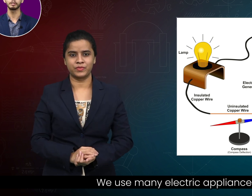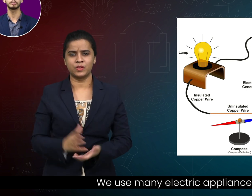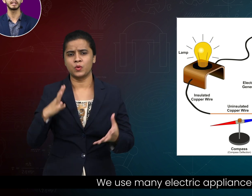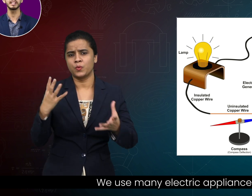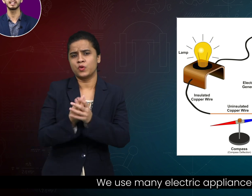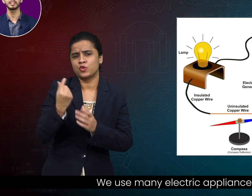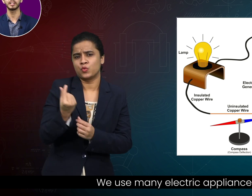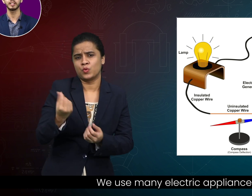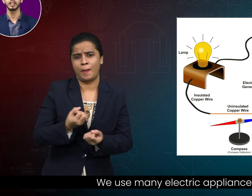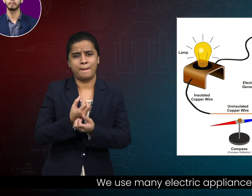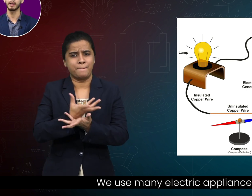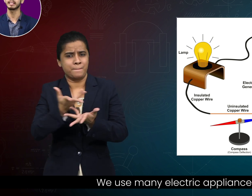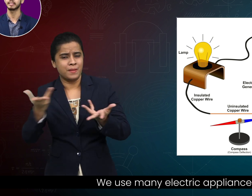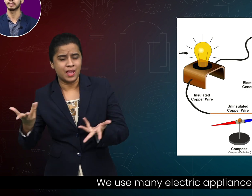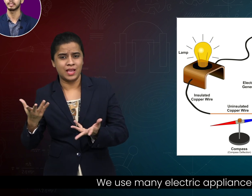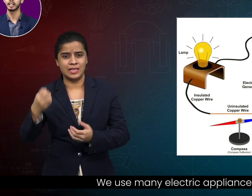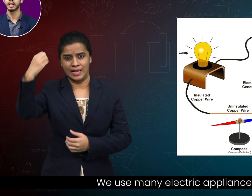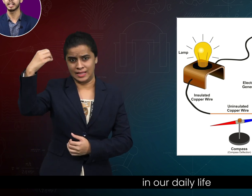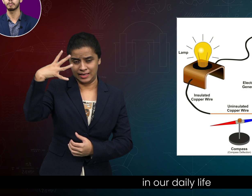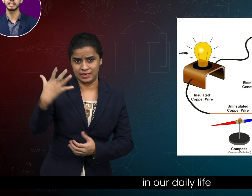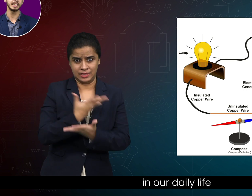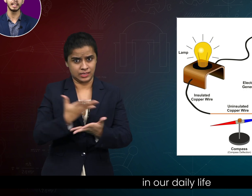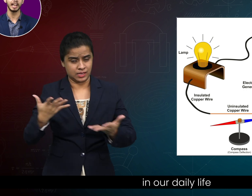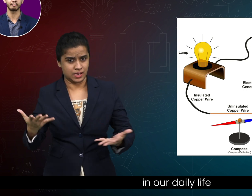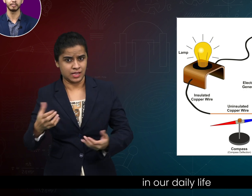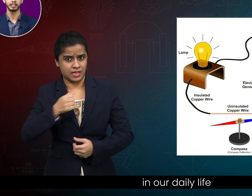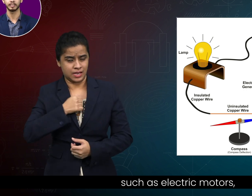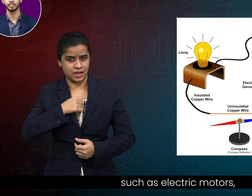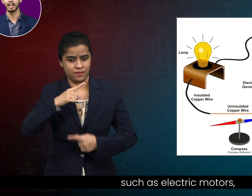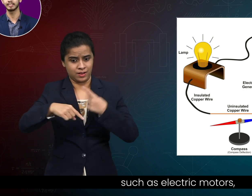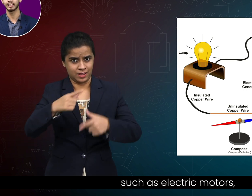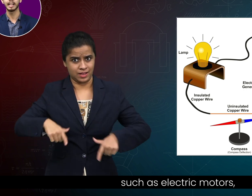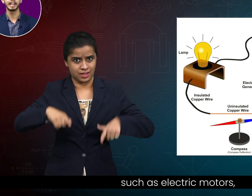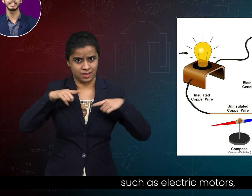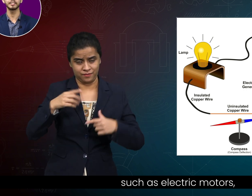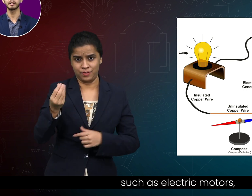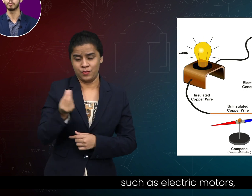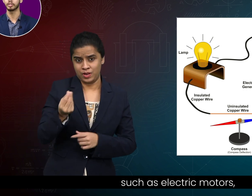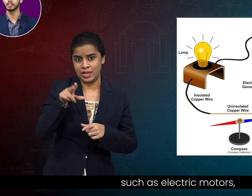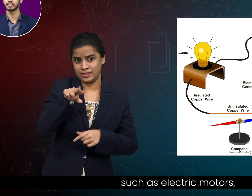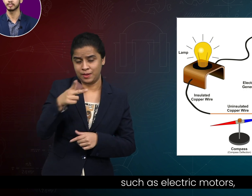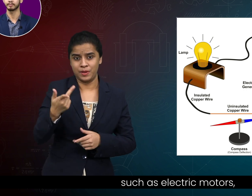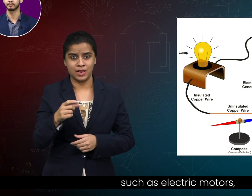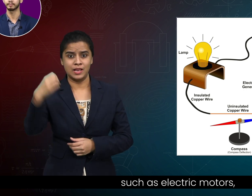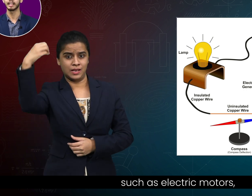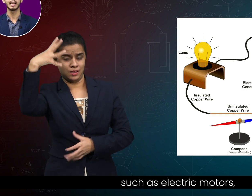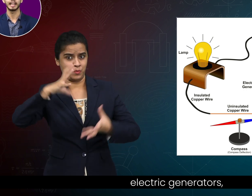We use many electric appliances in our daily life such as electric